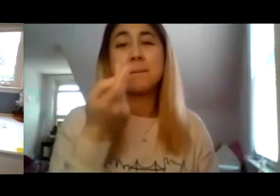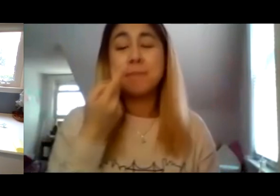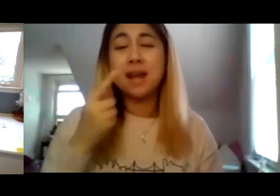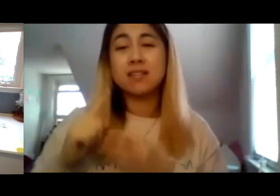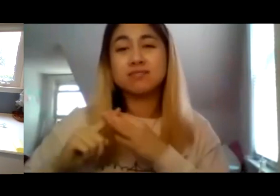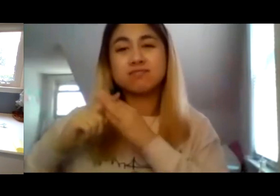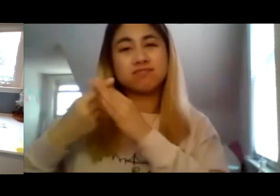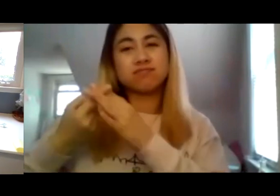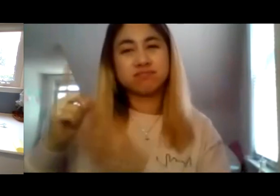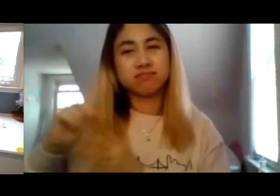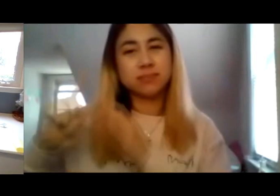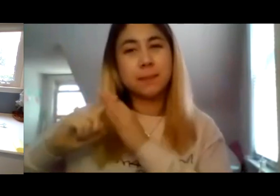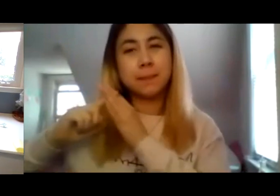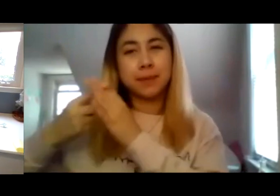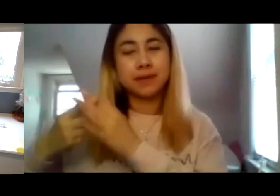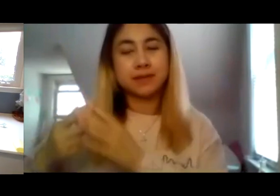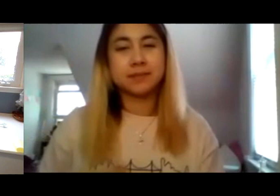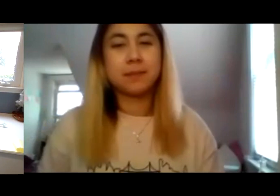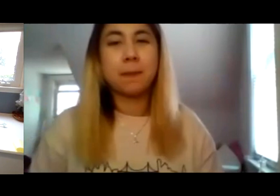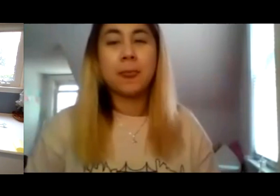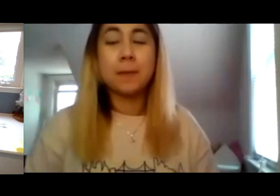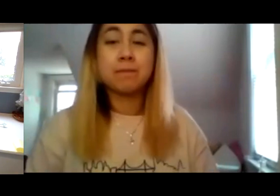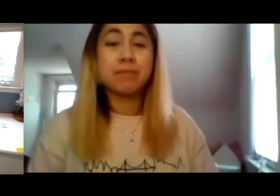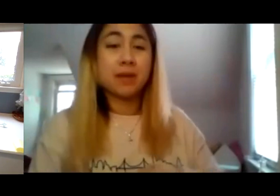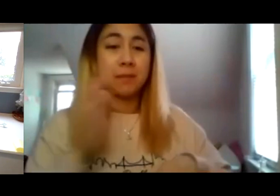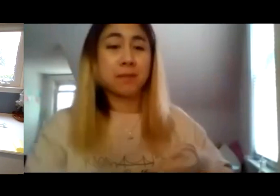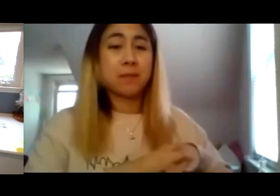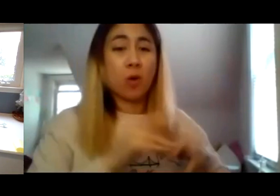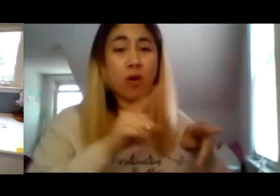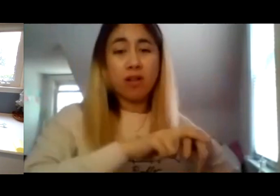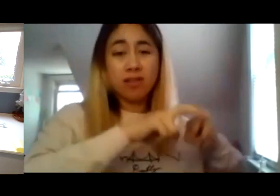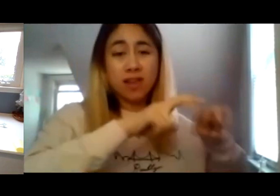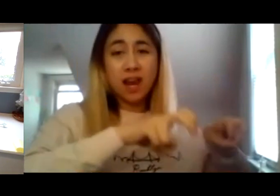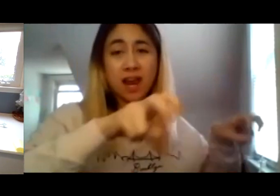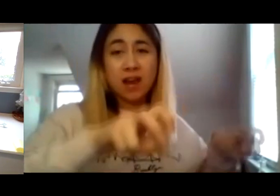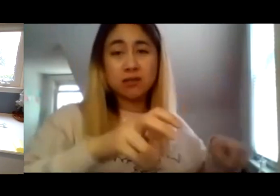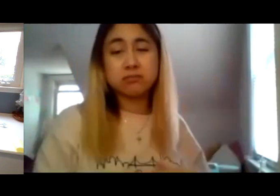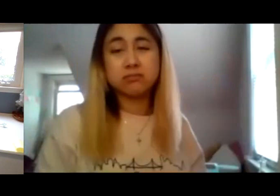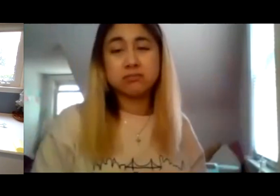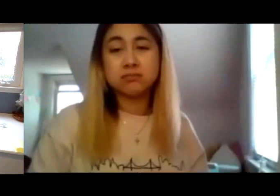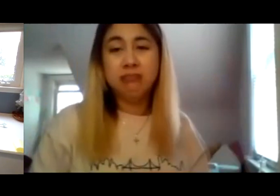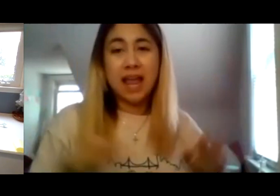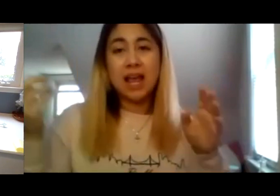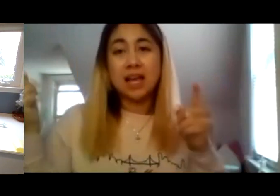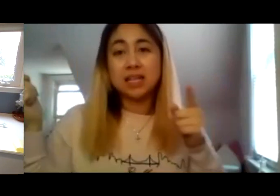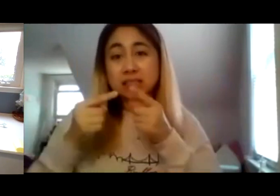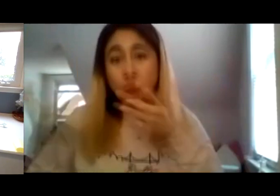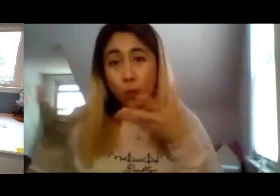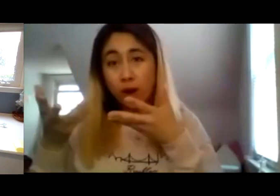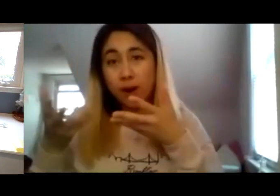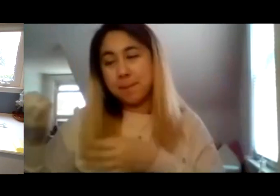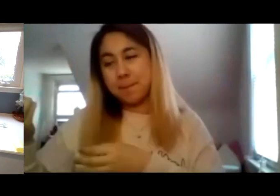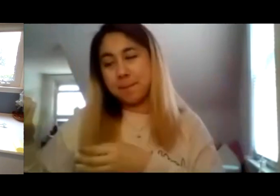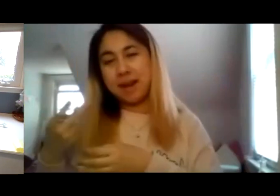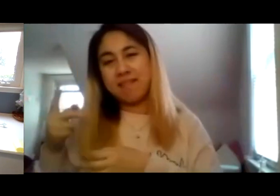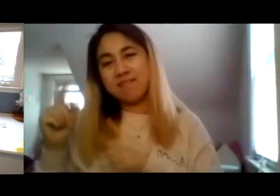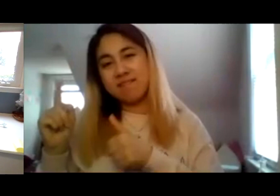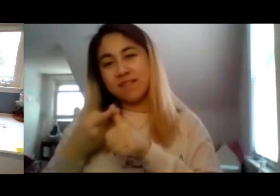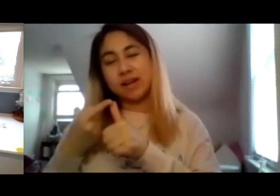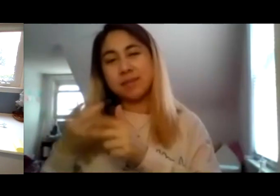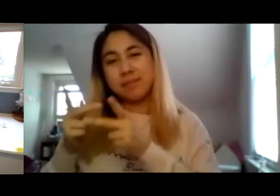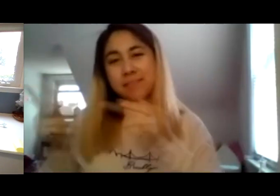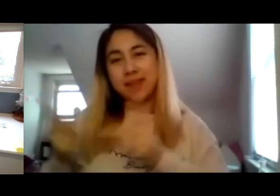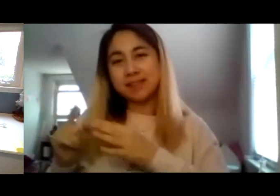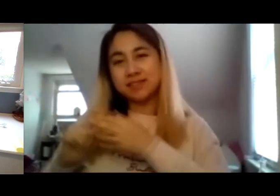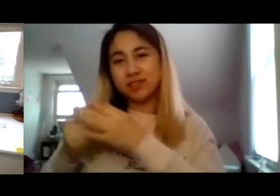the couch until we get to our back to our first place that we started. Grab